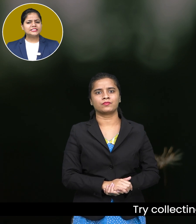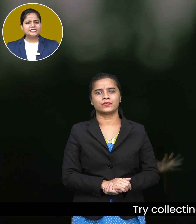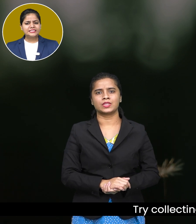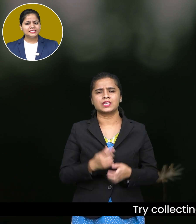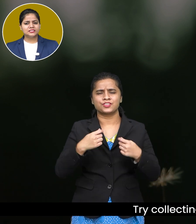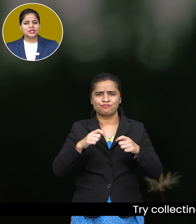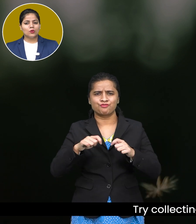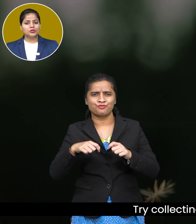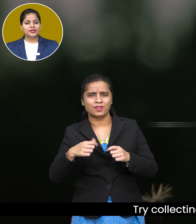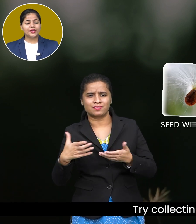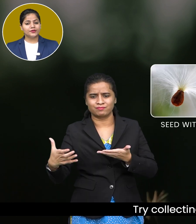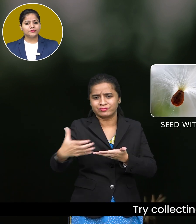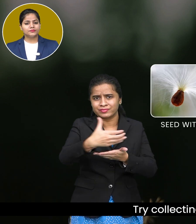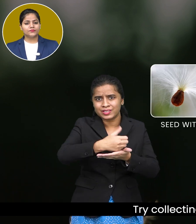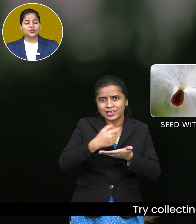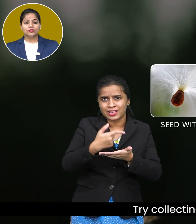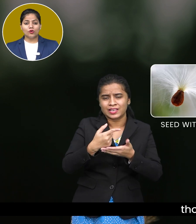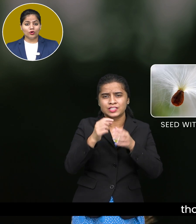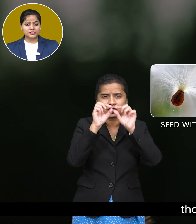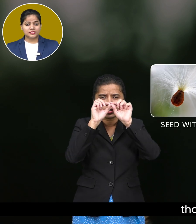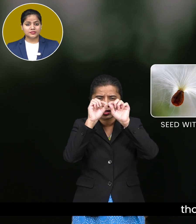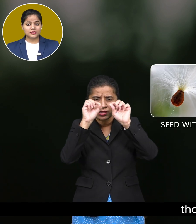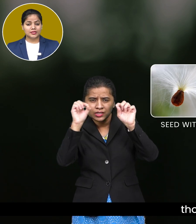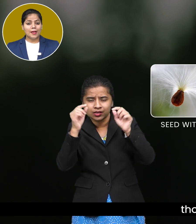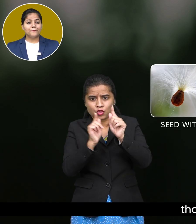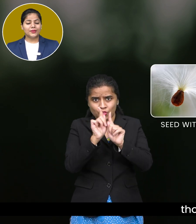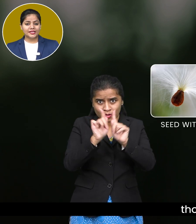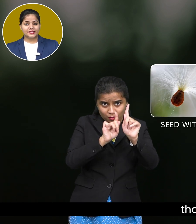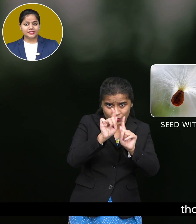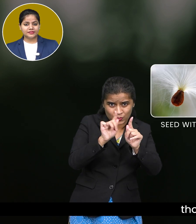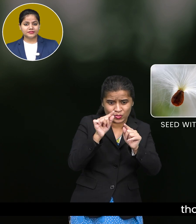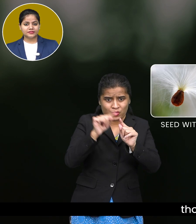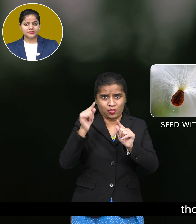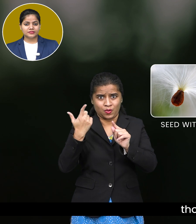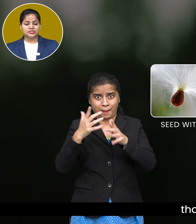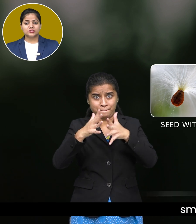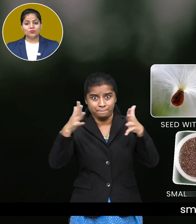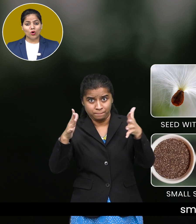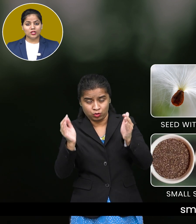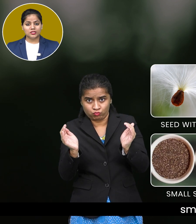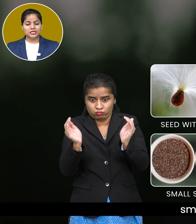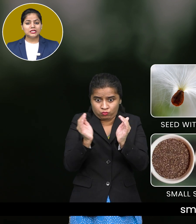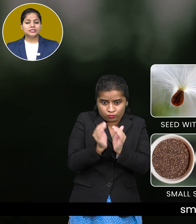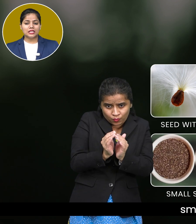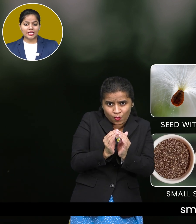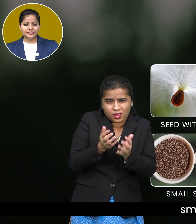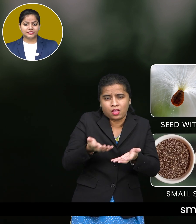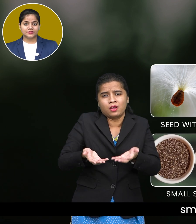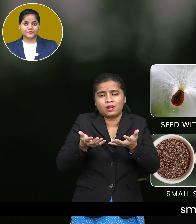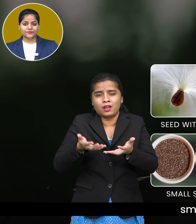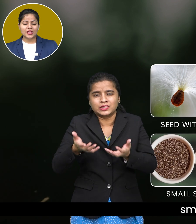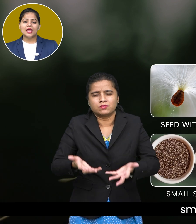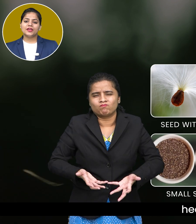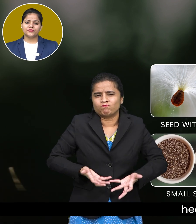Try collecting seeds with hair, thorns, big, small,